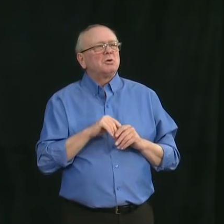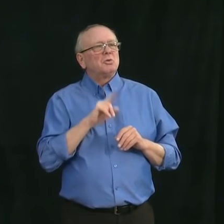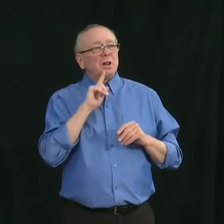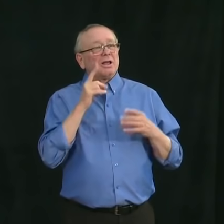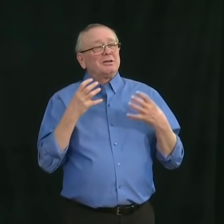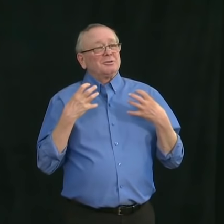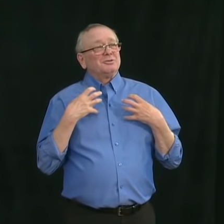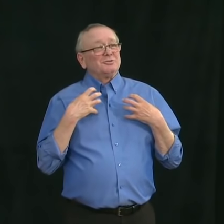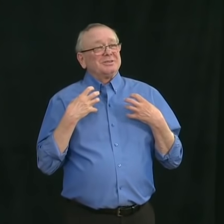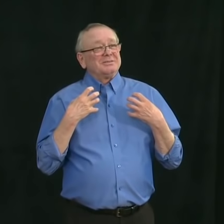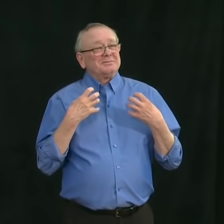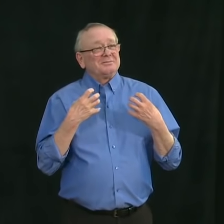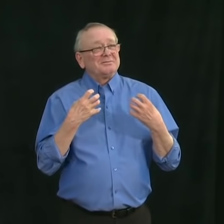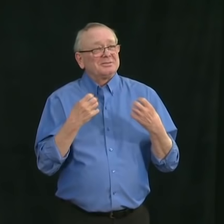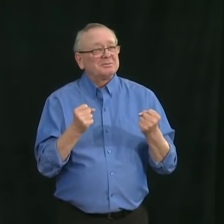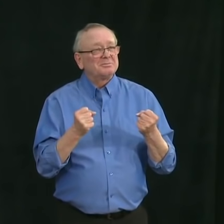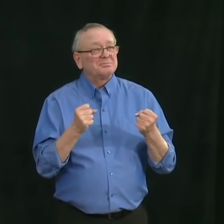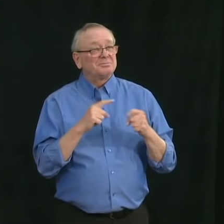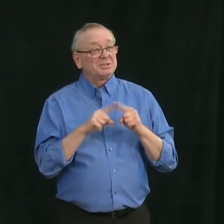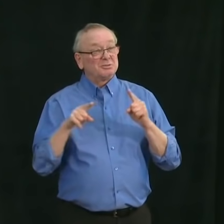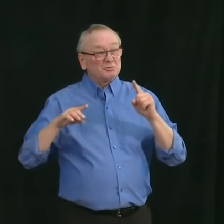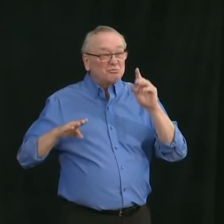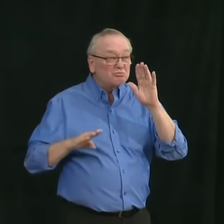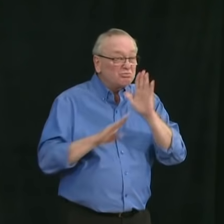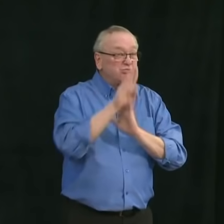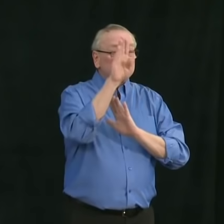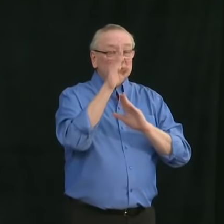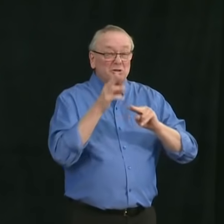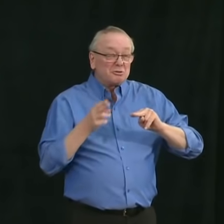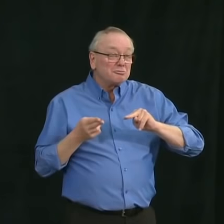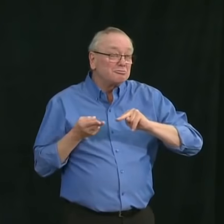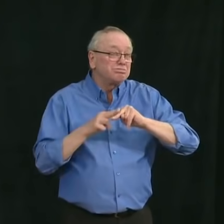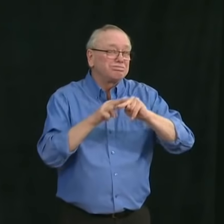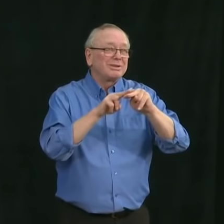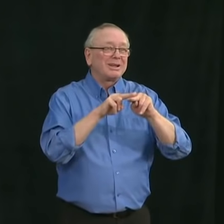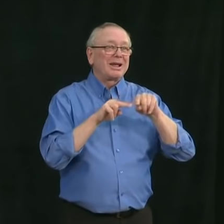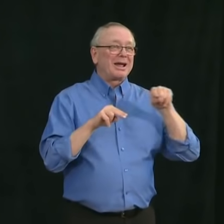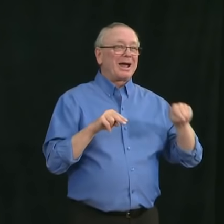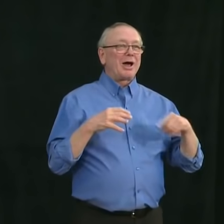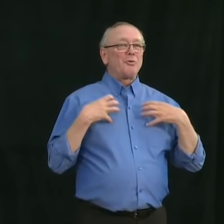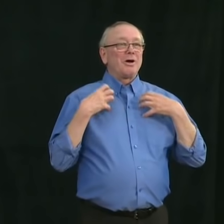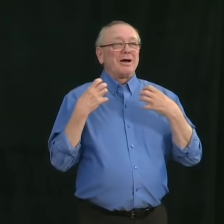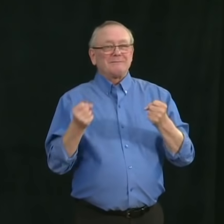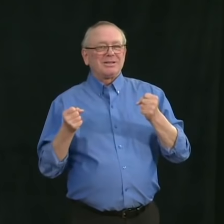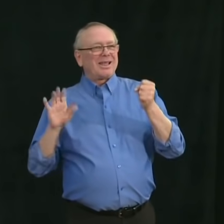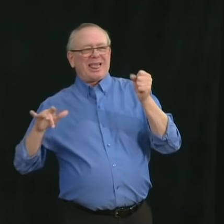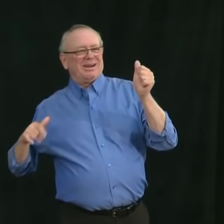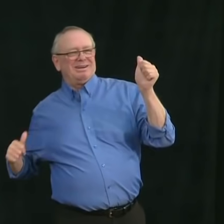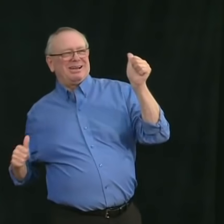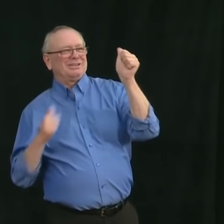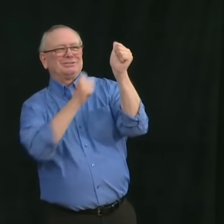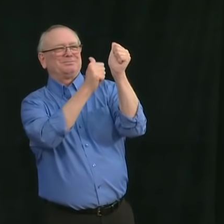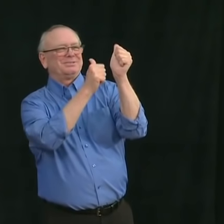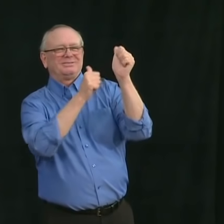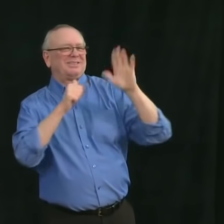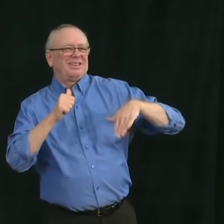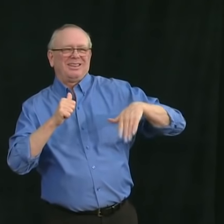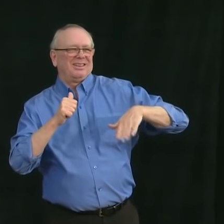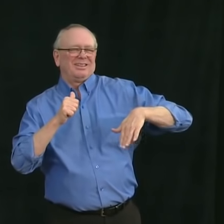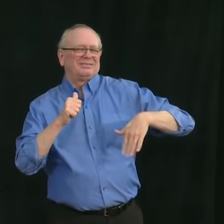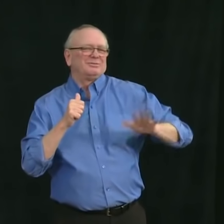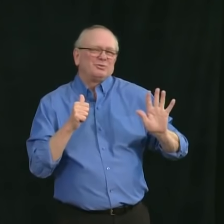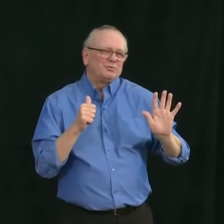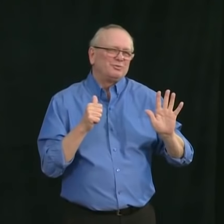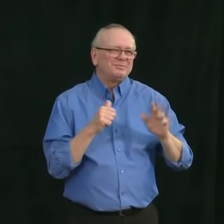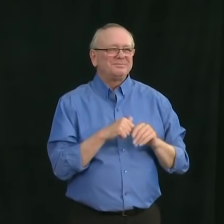our surge in cases recently, it will take a while for us to see those cases recover, and that's why you're seeing a smaller